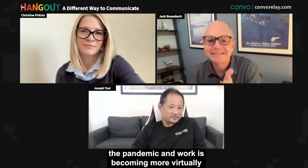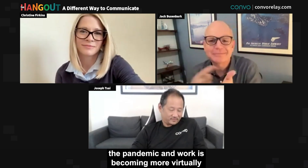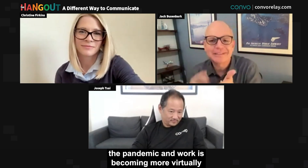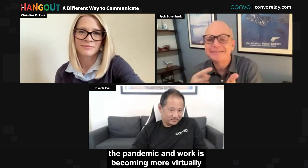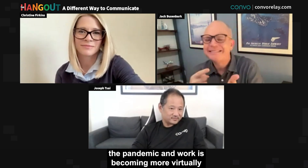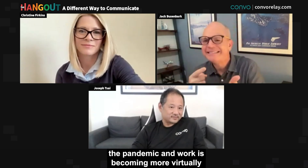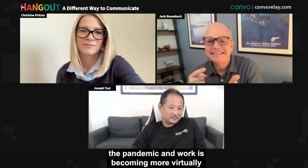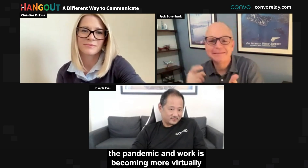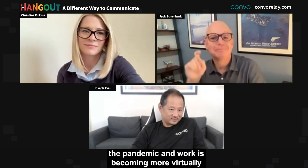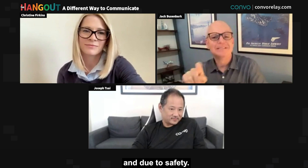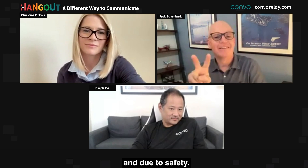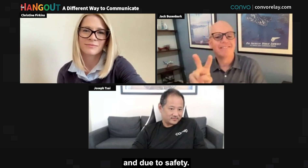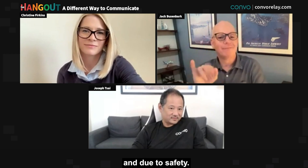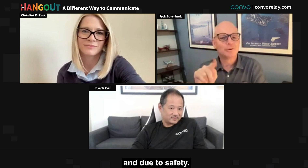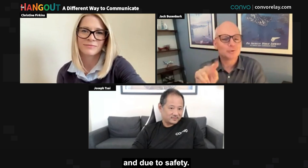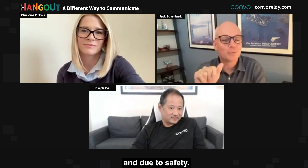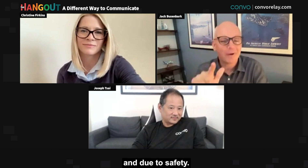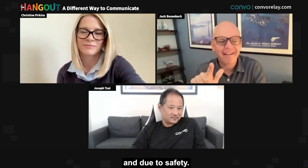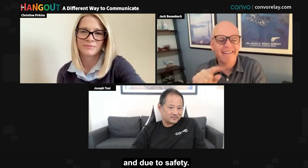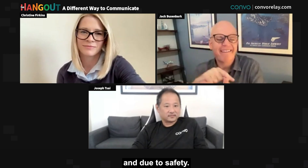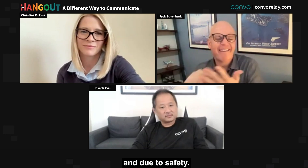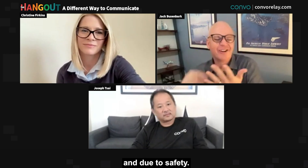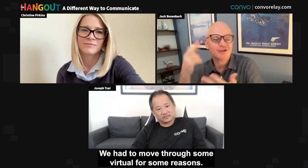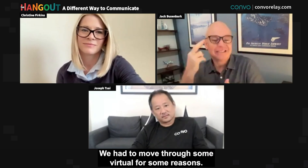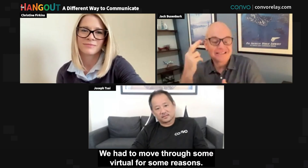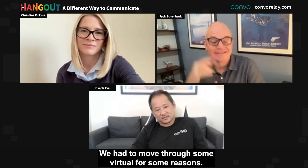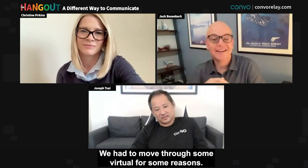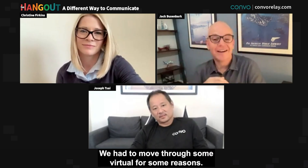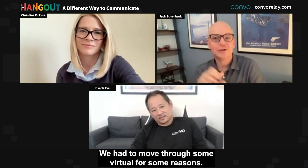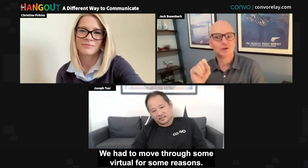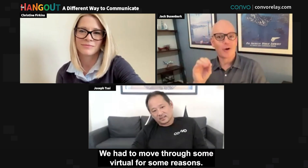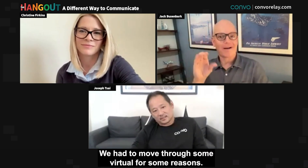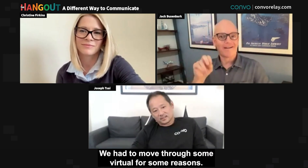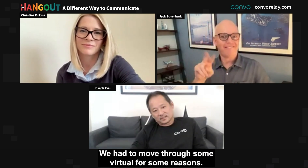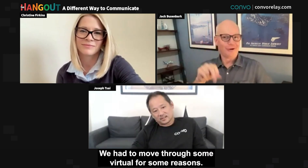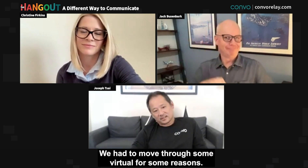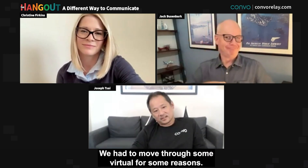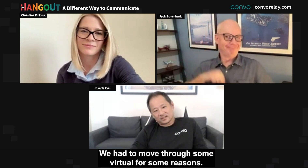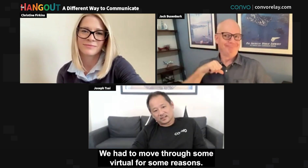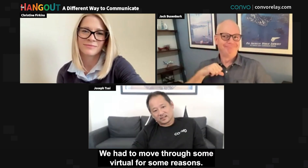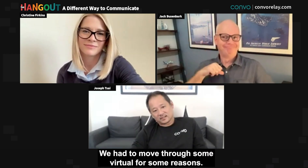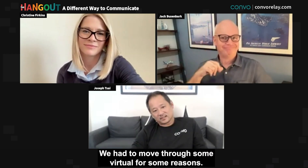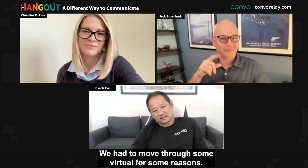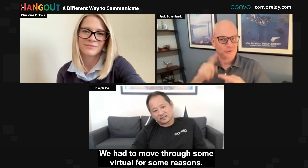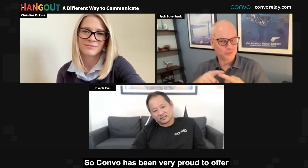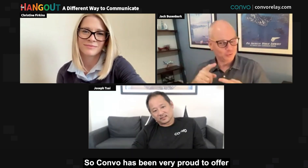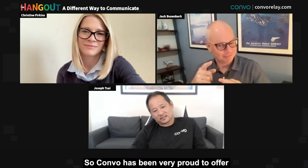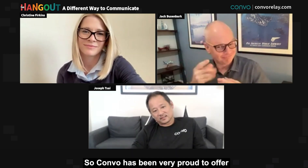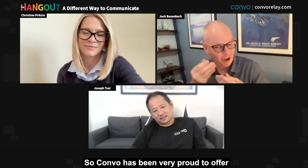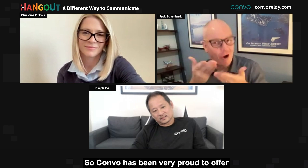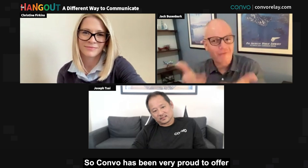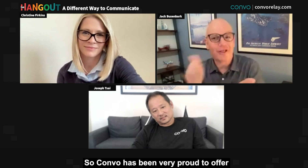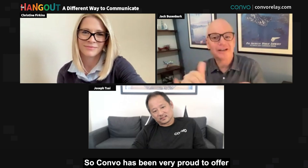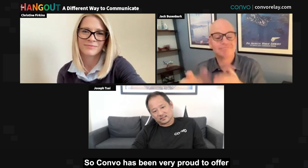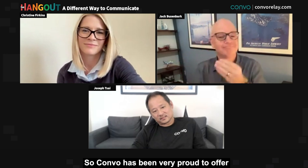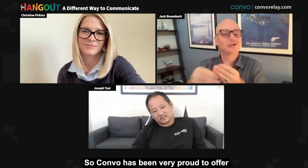becoming more virtually, and due to safety, we had to move to some virtual for some reason. So Convo has been very proud to